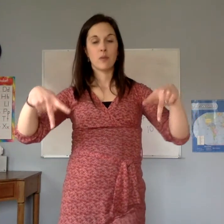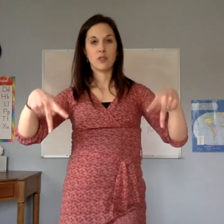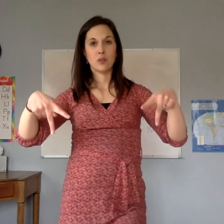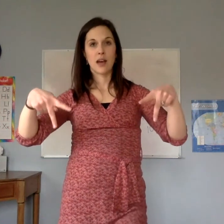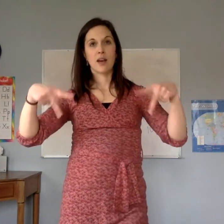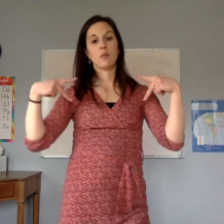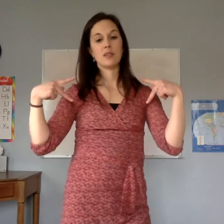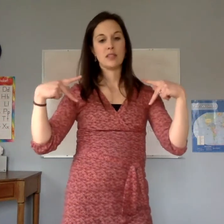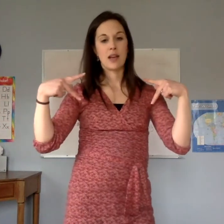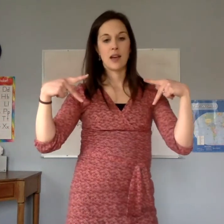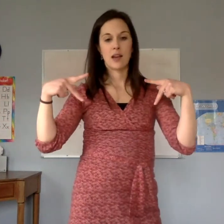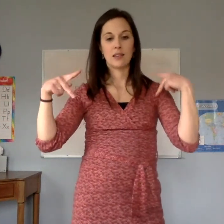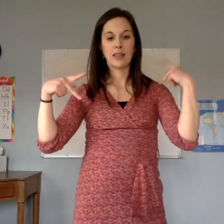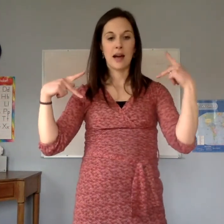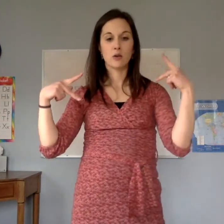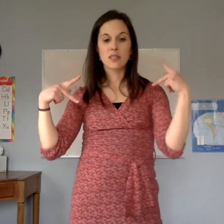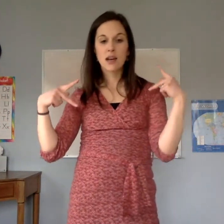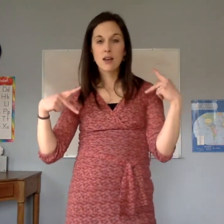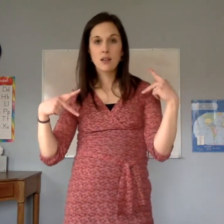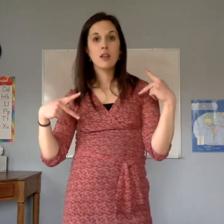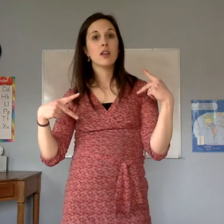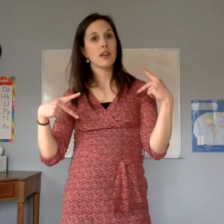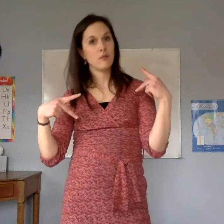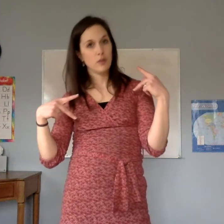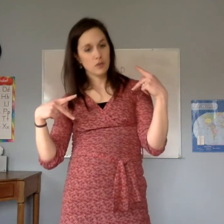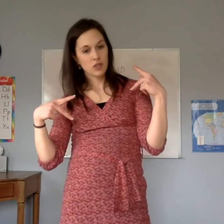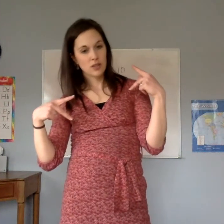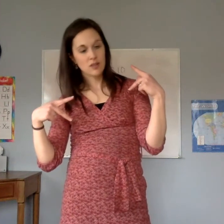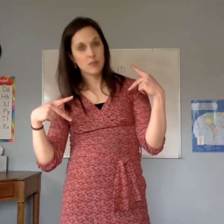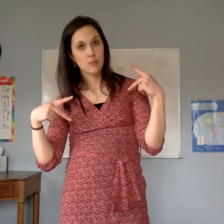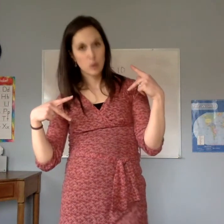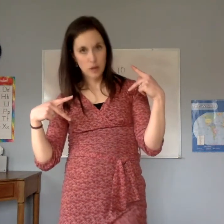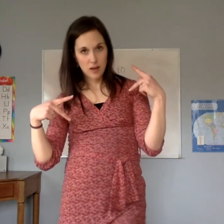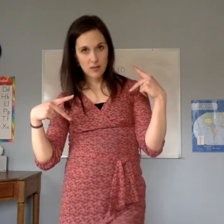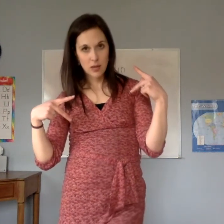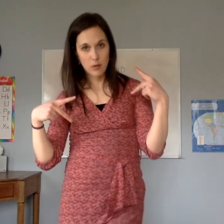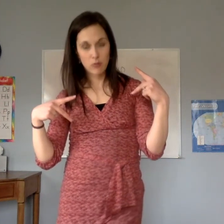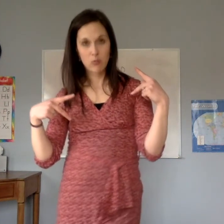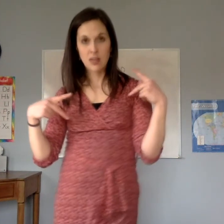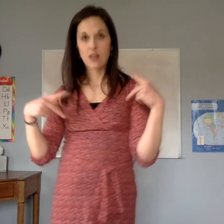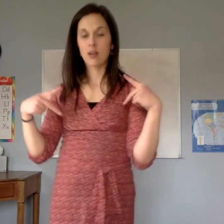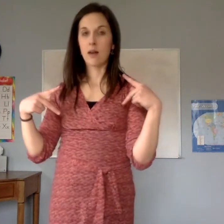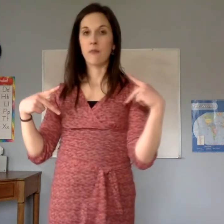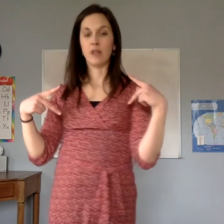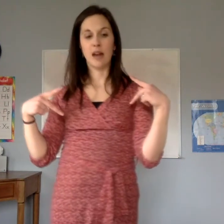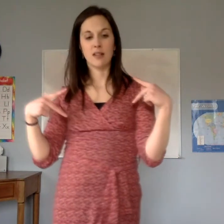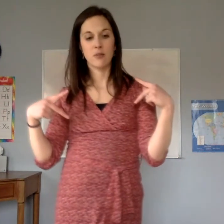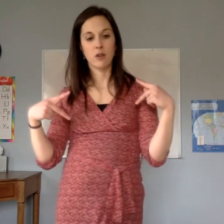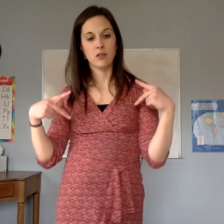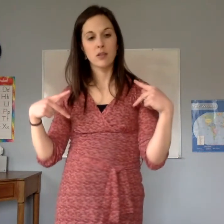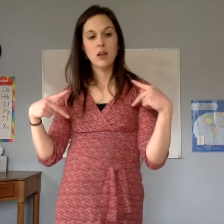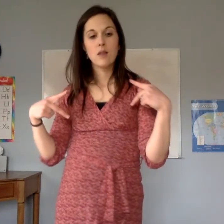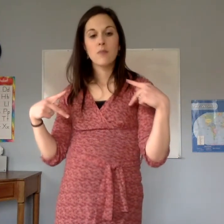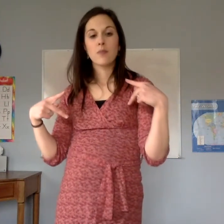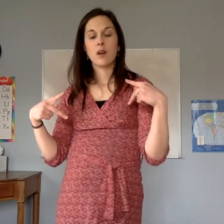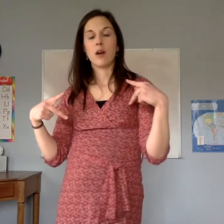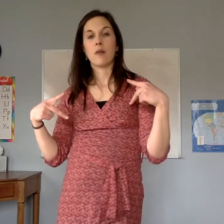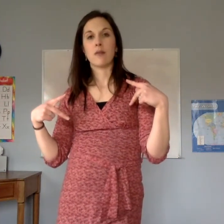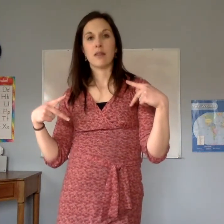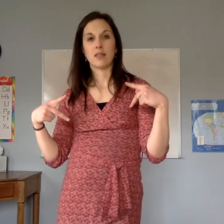do that and we say Lao Tzu, Confucius, Buddha. They were 3 philosophers around